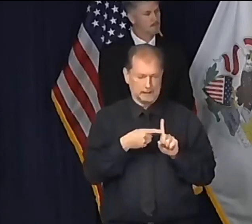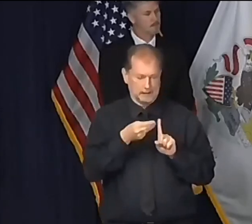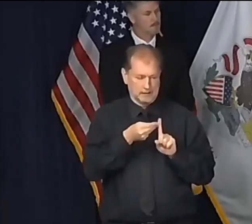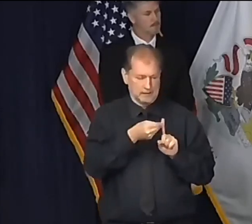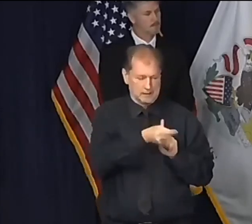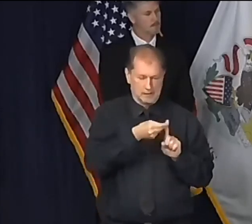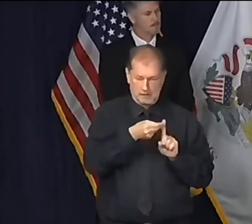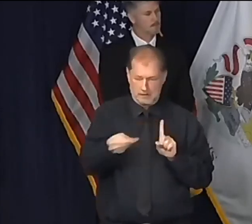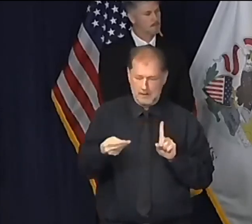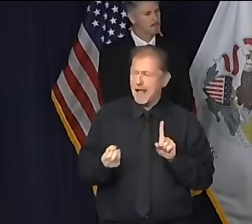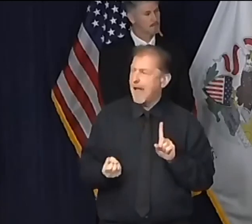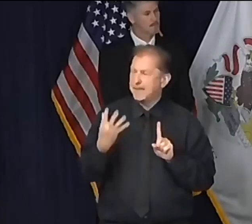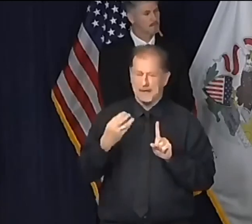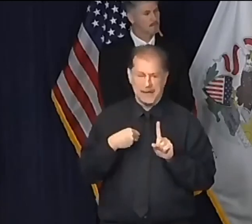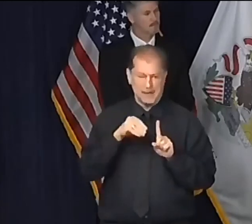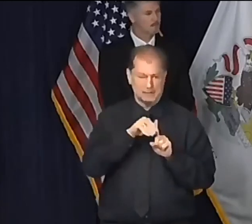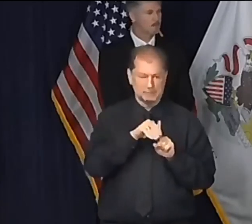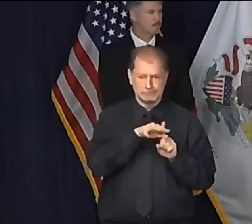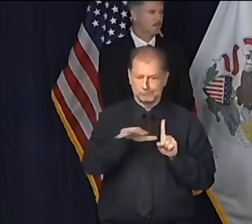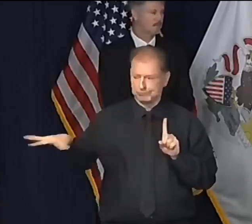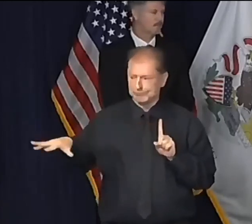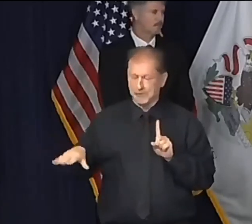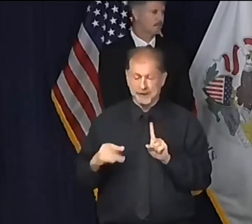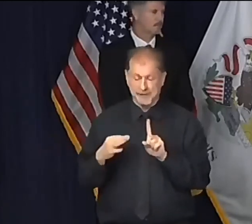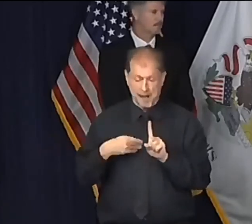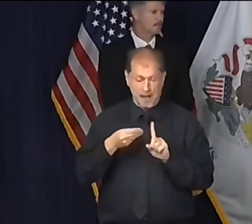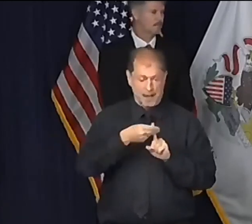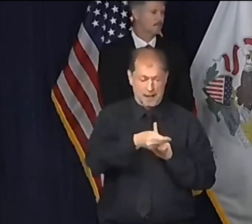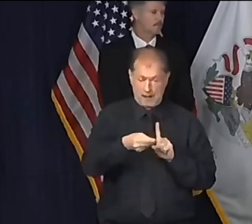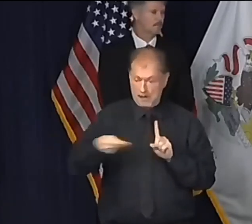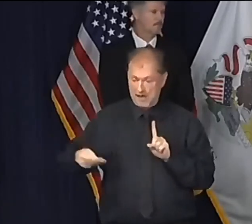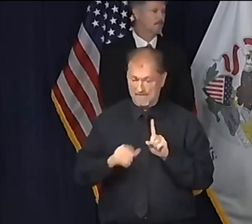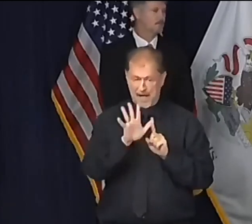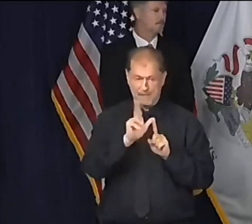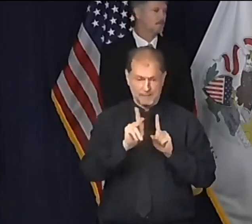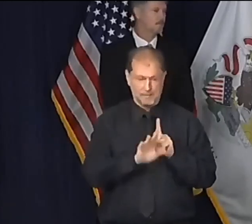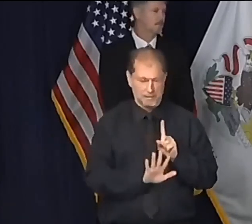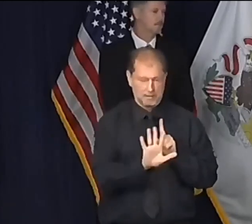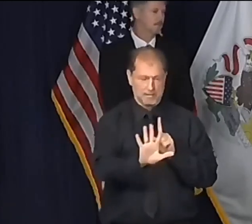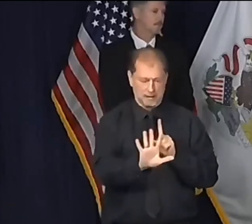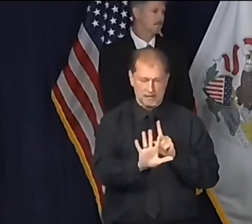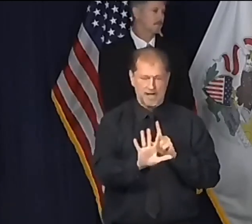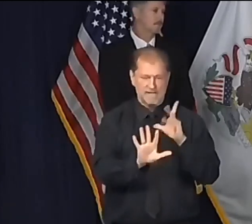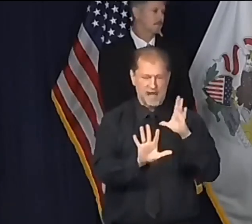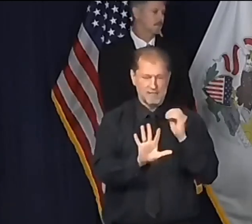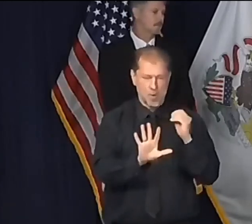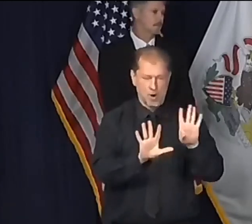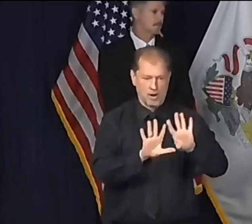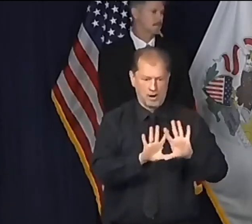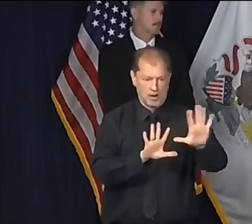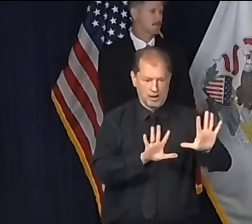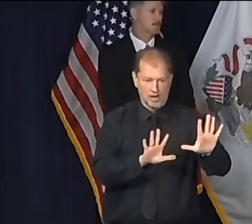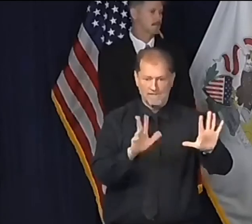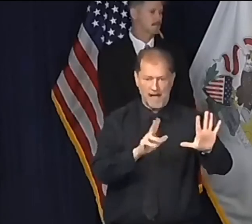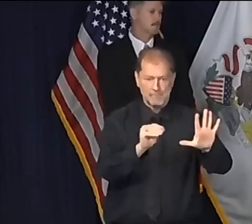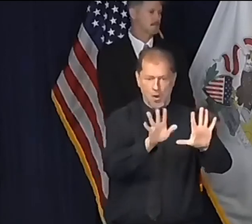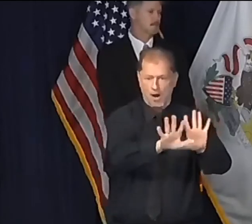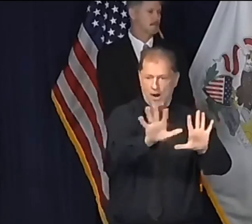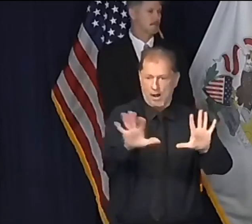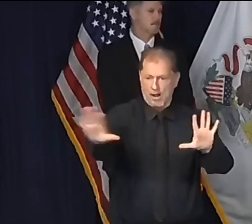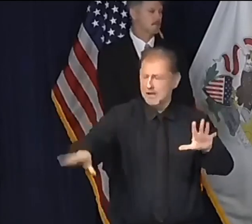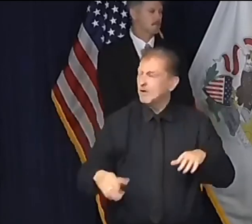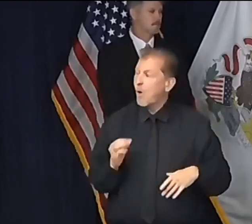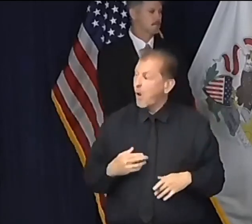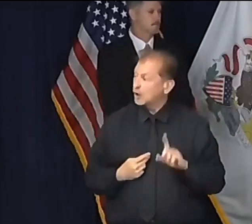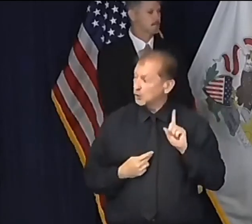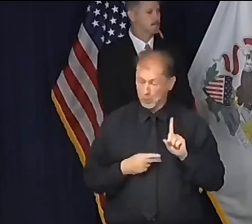infect? Right? Because that will determine ultimately how many new infections there will be, and then that leads to how many